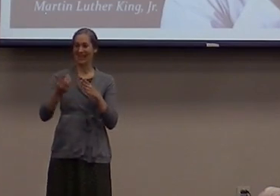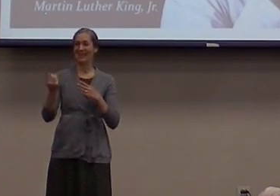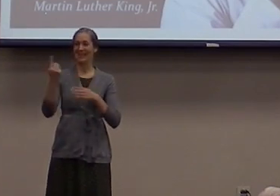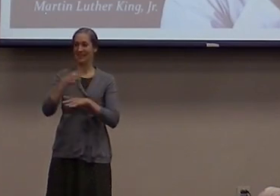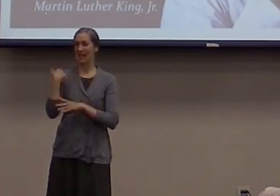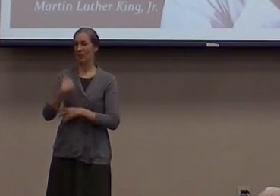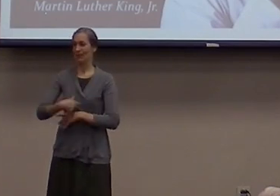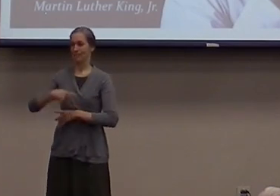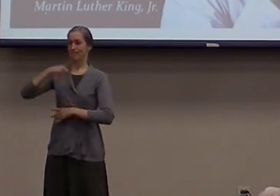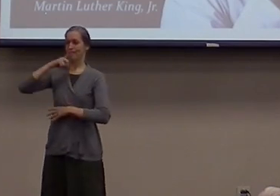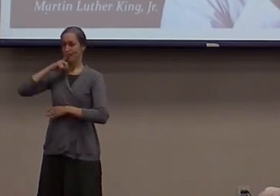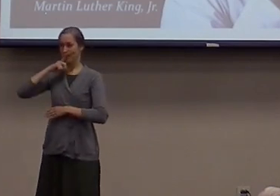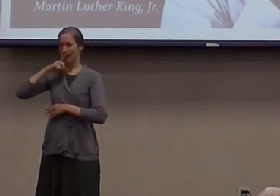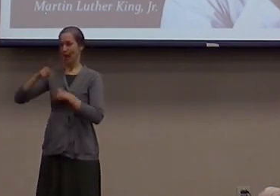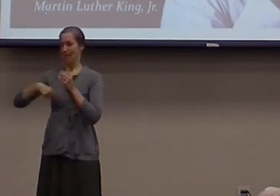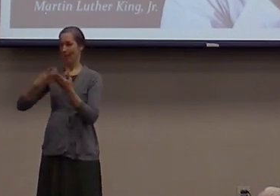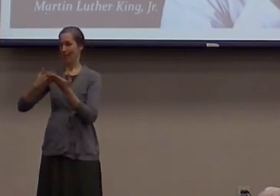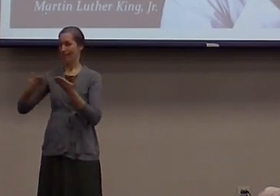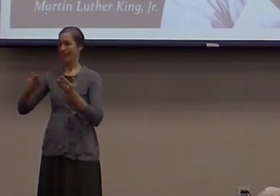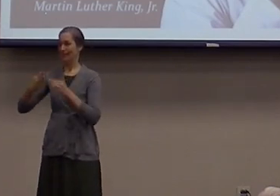matter."